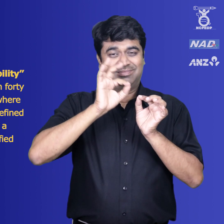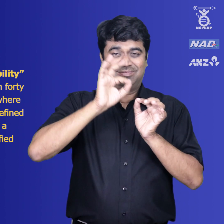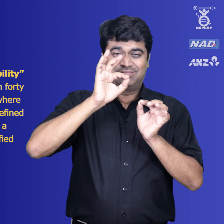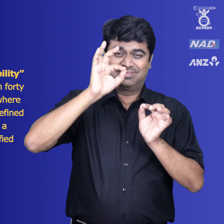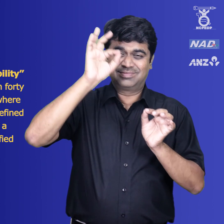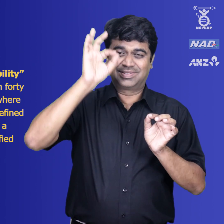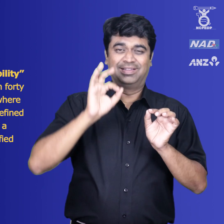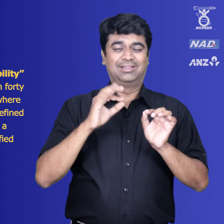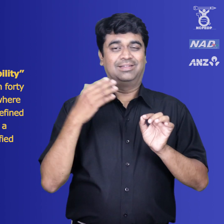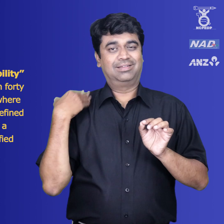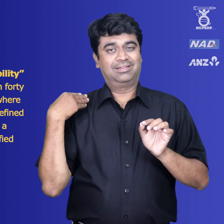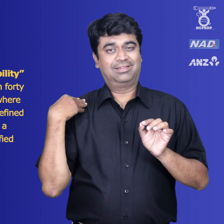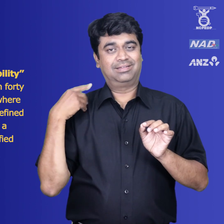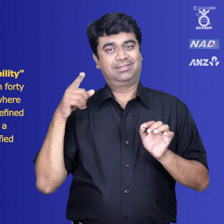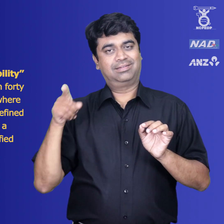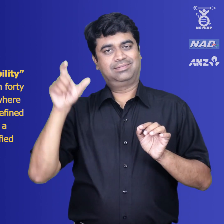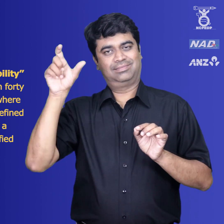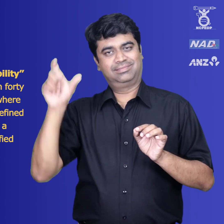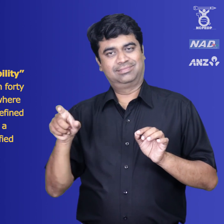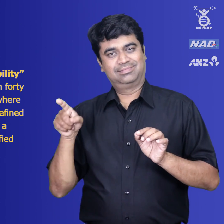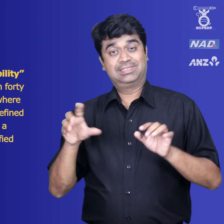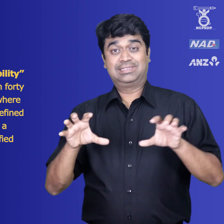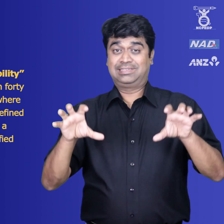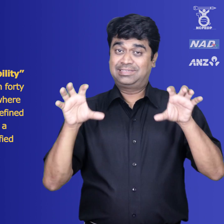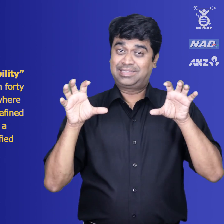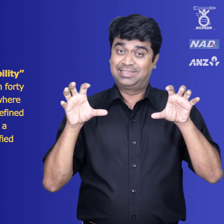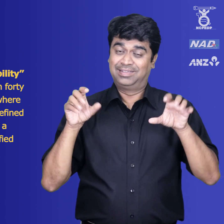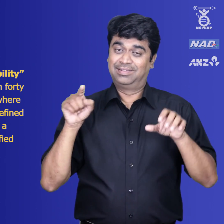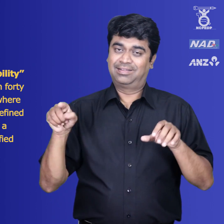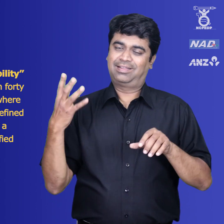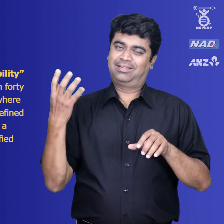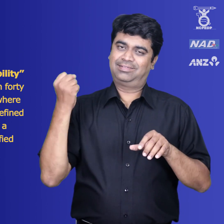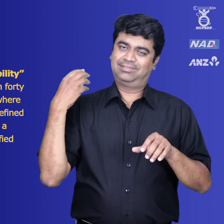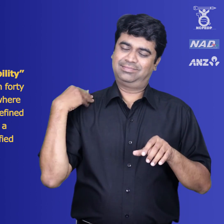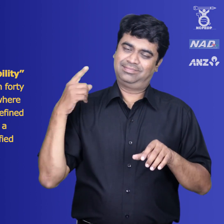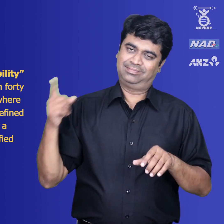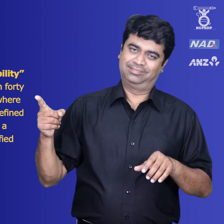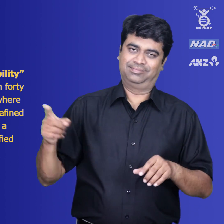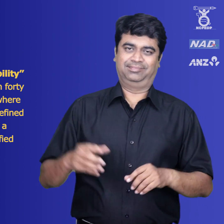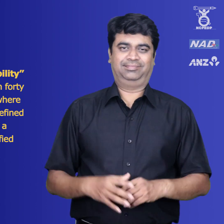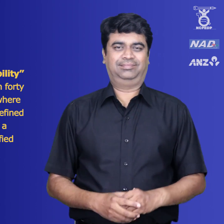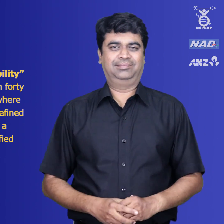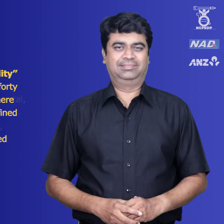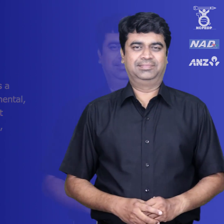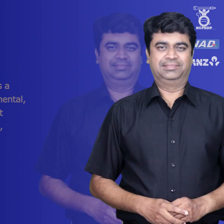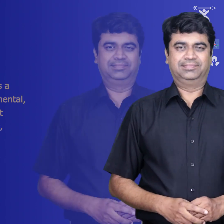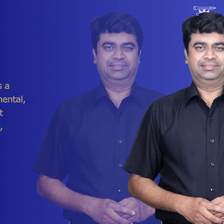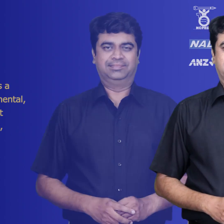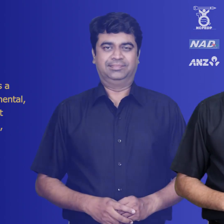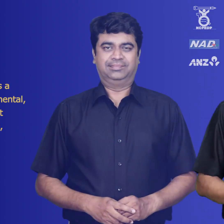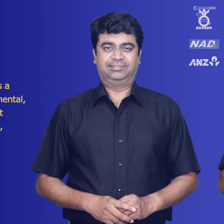where specified disability has been defined in measurable terms as certified by the certifying